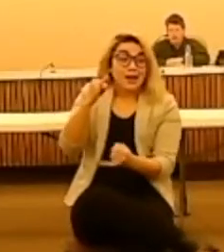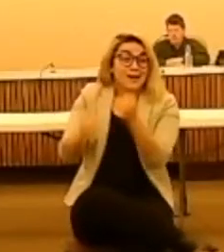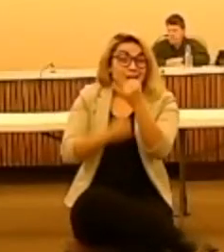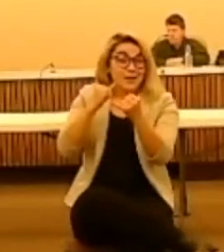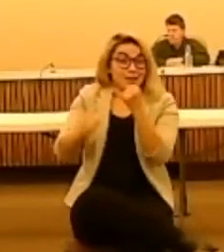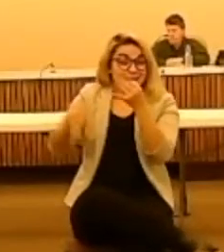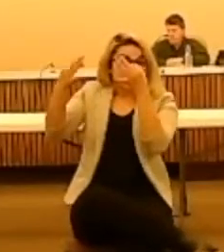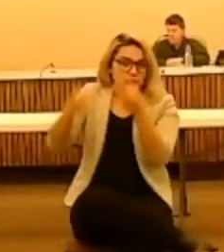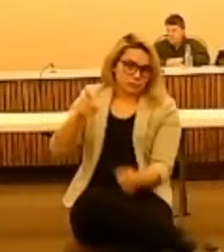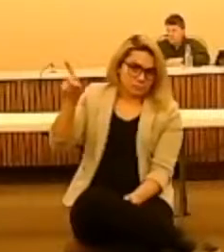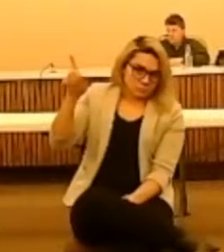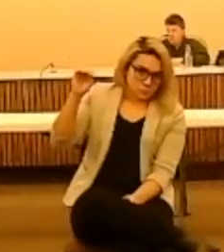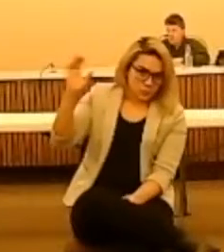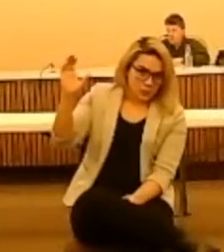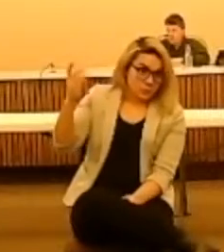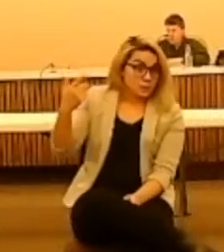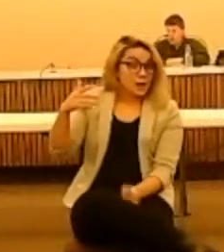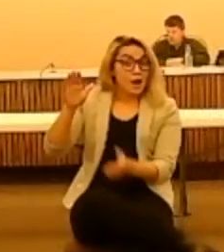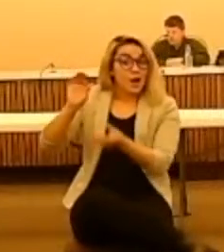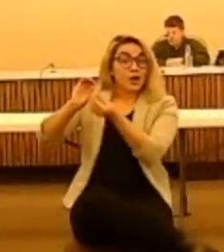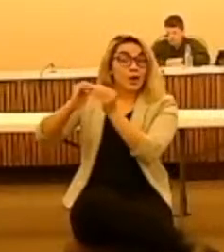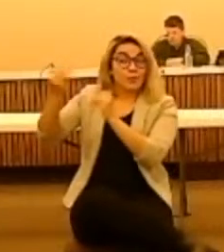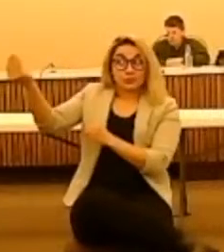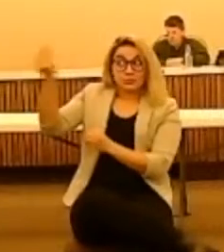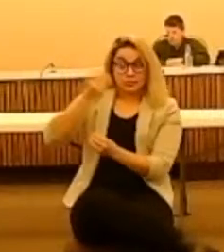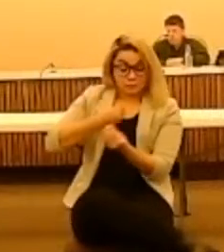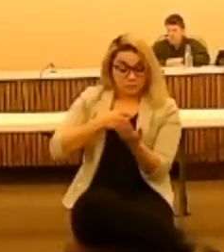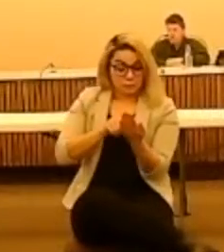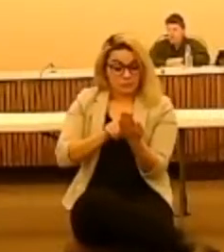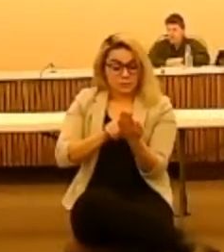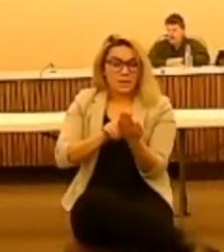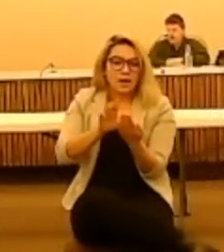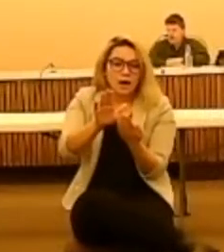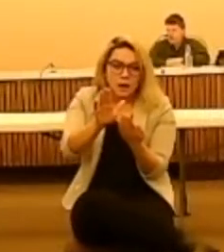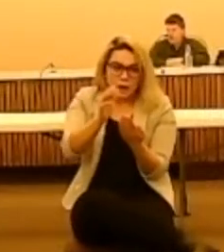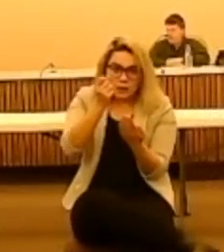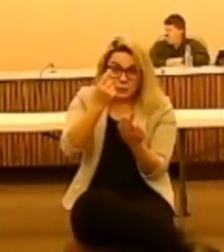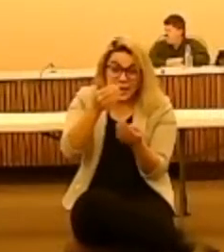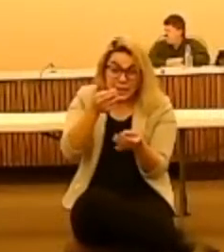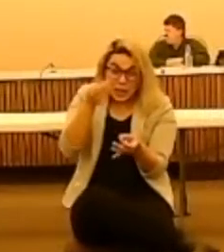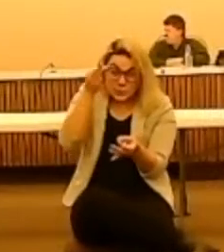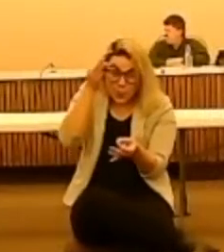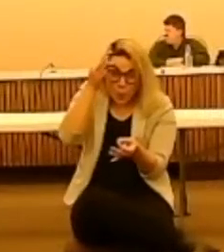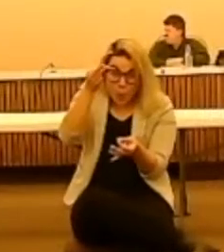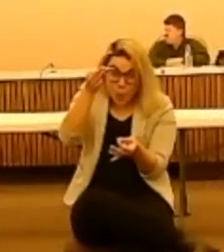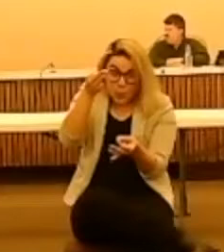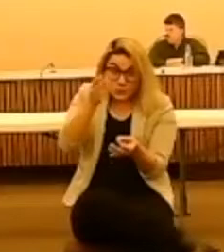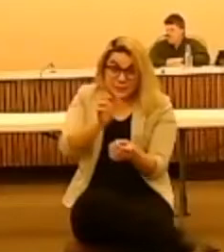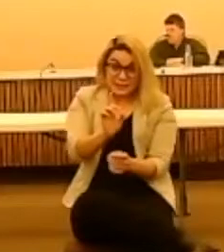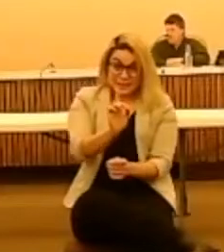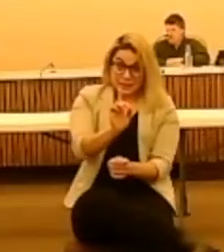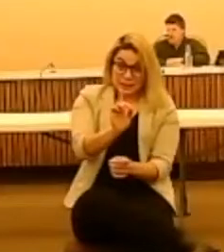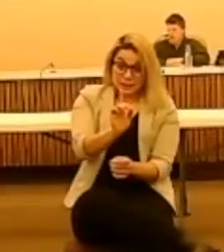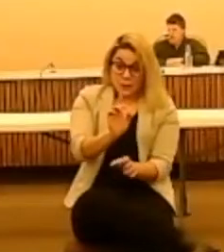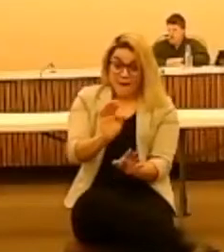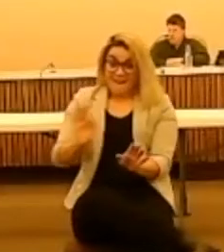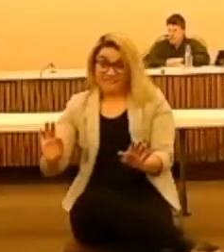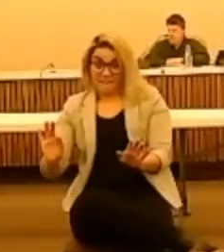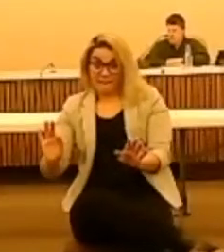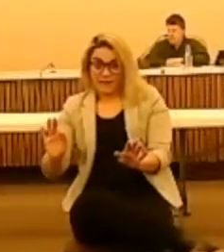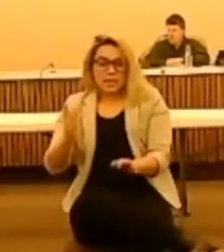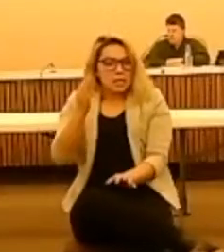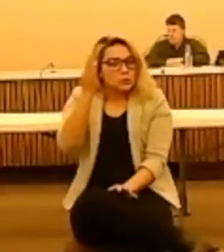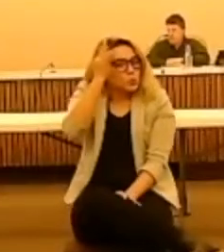the numbers, they understand it's close, but right now it's under the threshold. And so if they see it going over